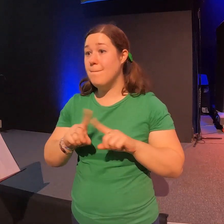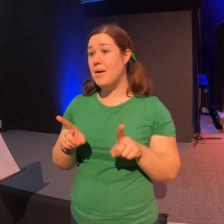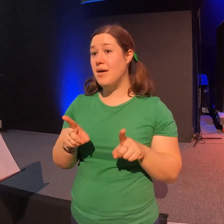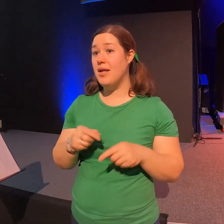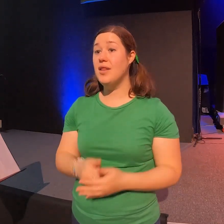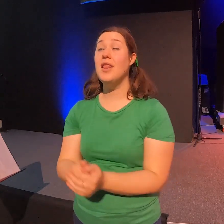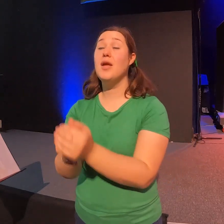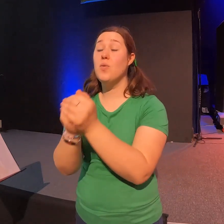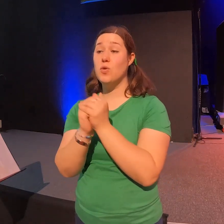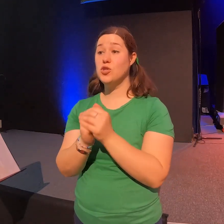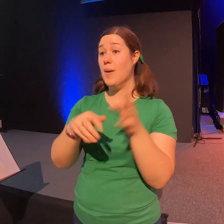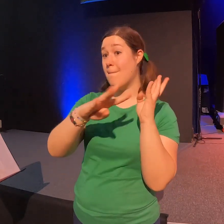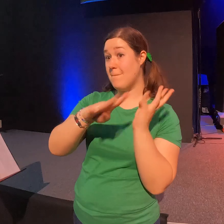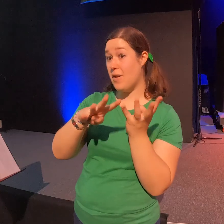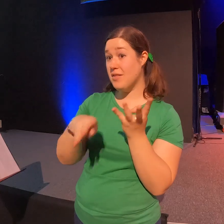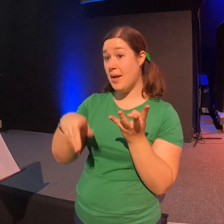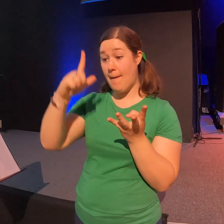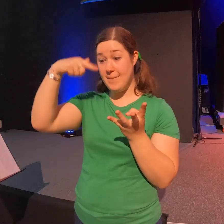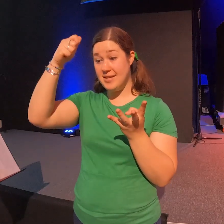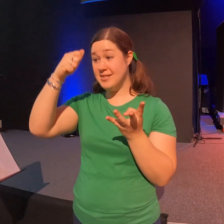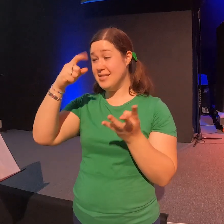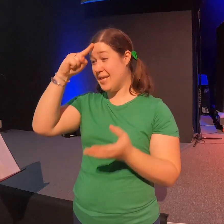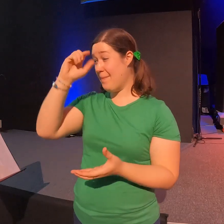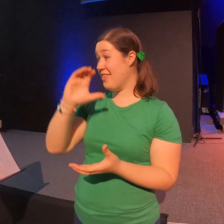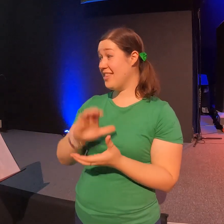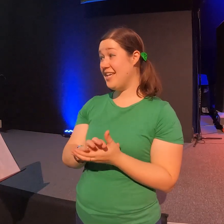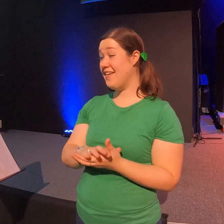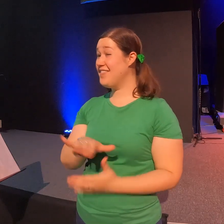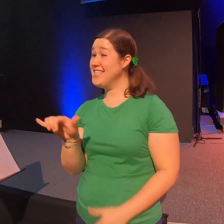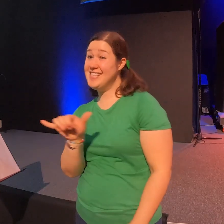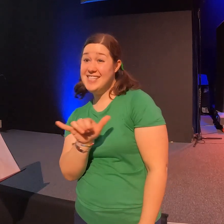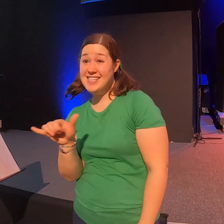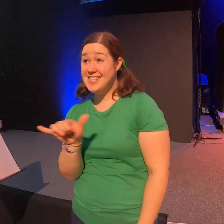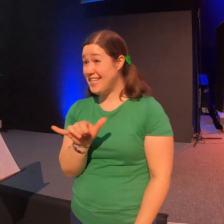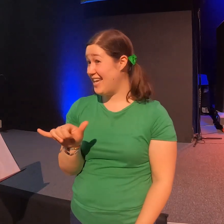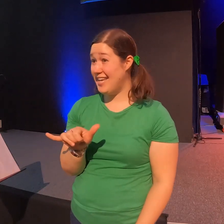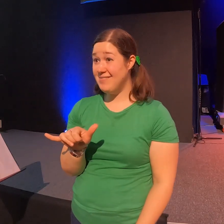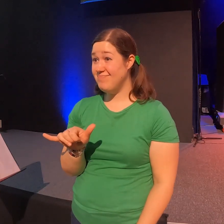believe it's the same thing and it's not.